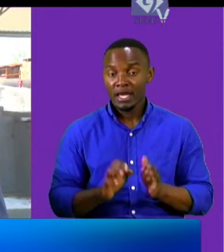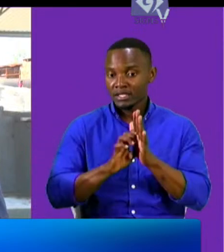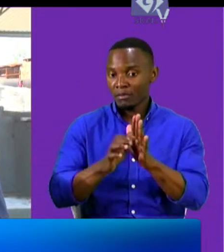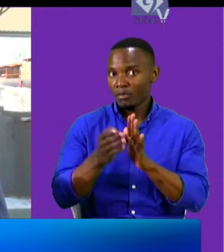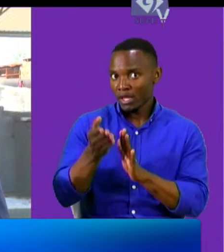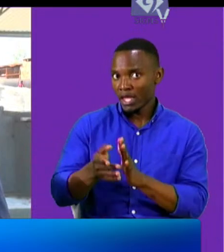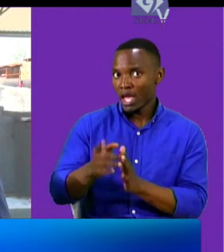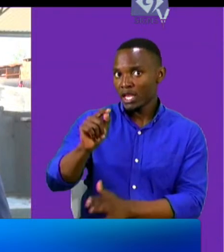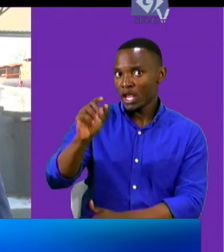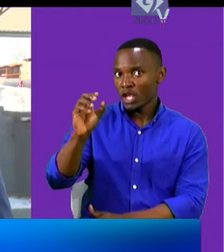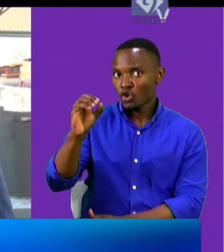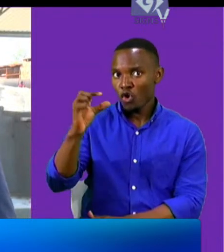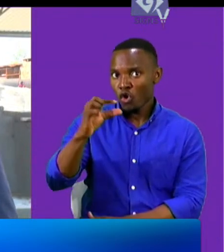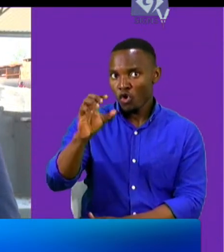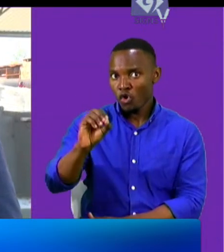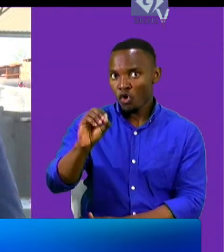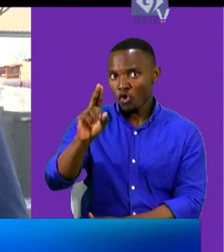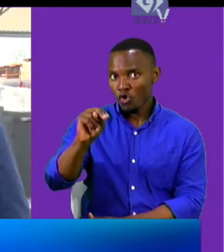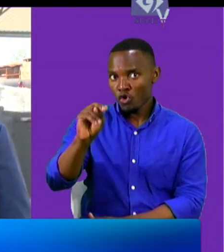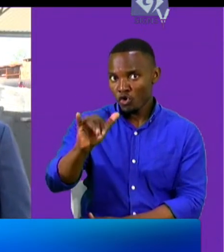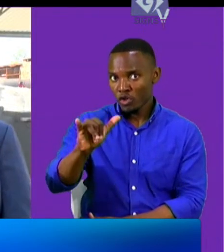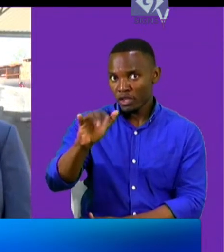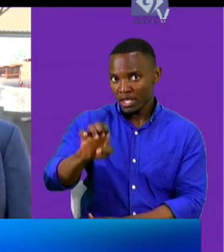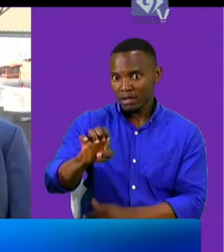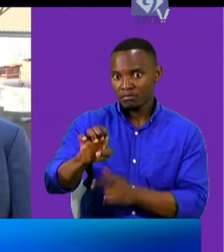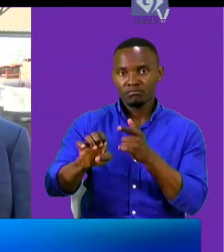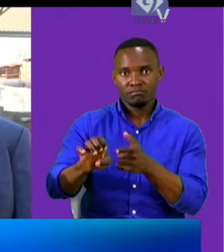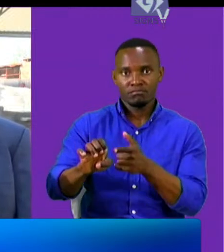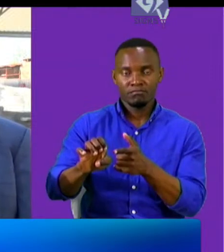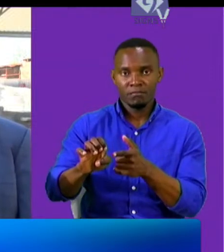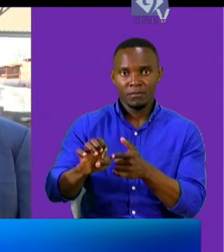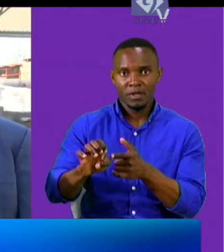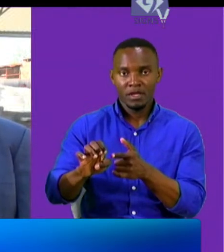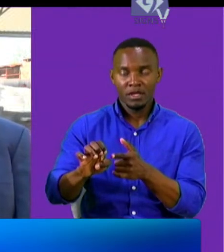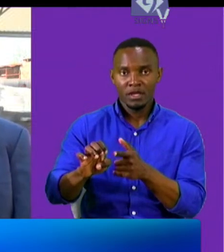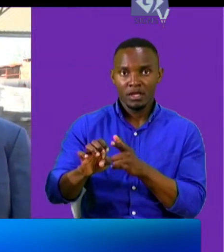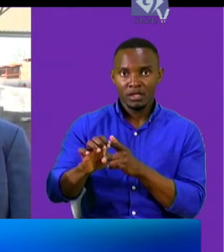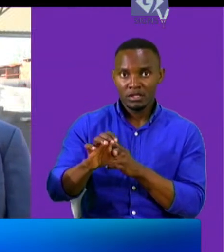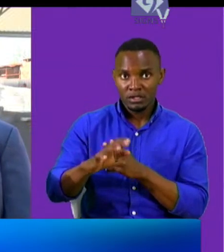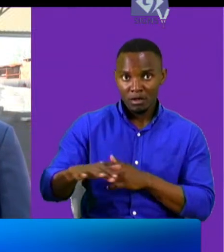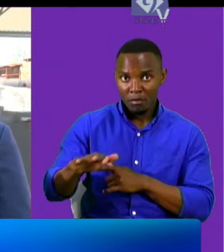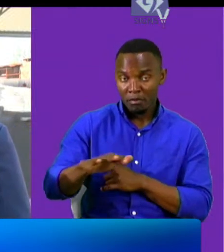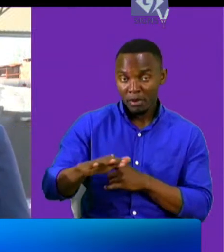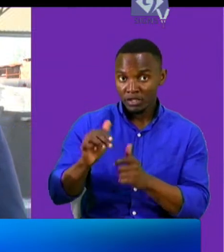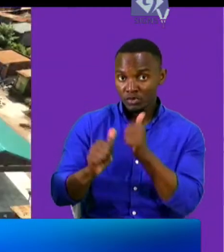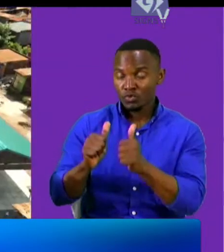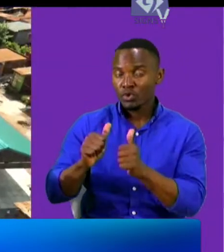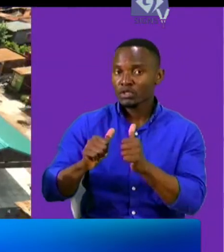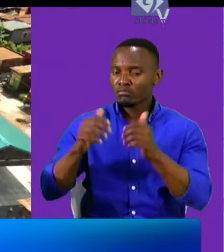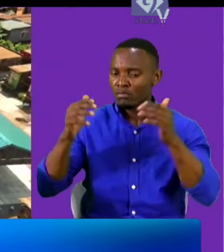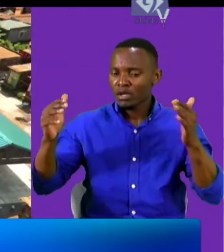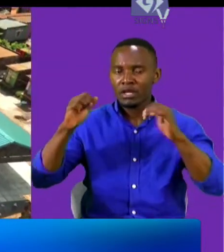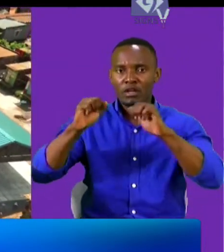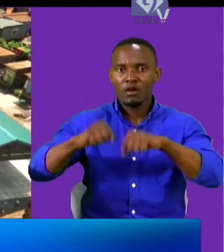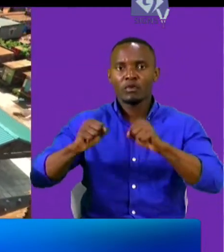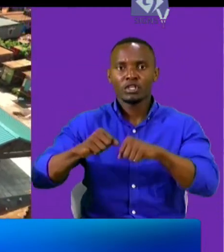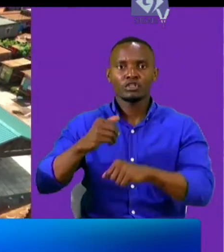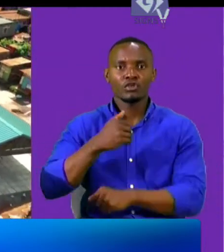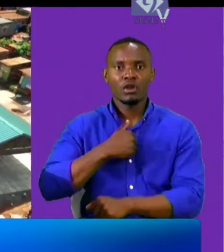this is in Morindoko ward, is one of the wards with great potential for